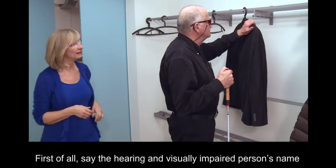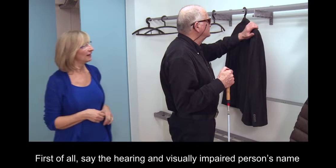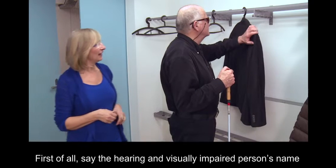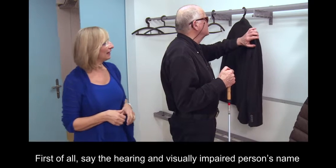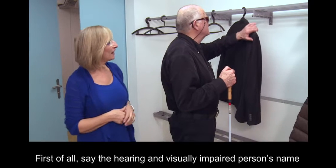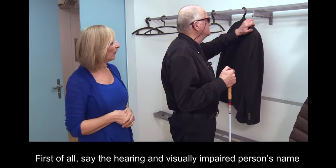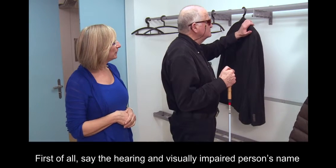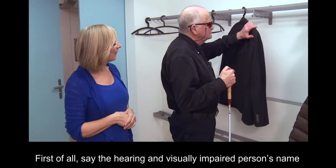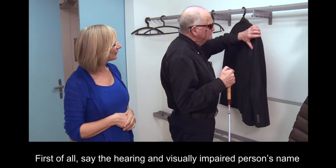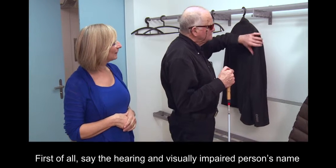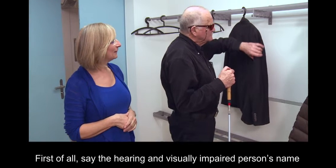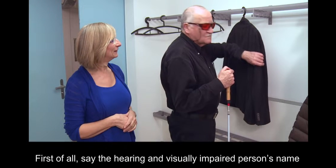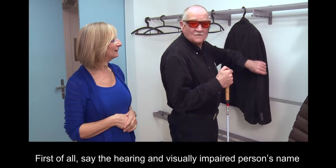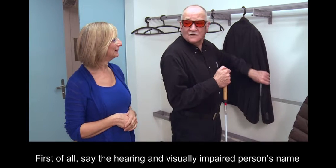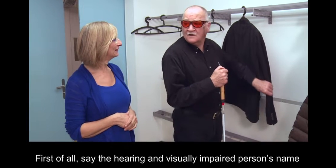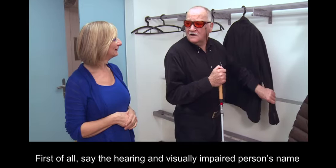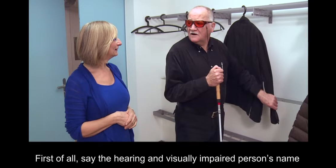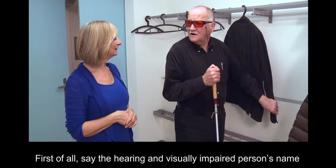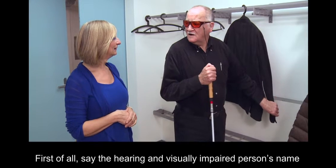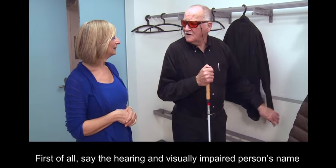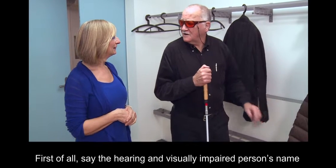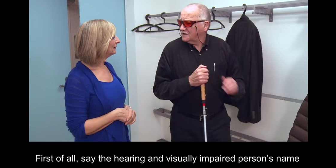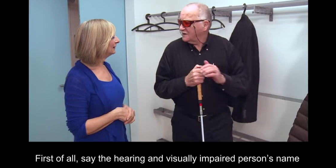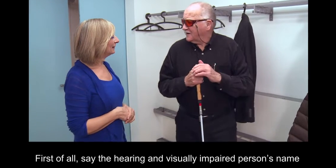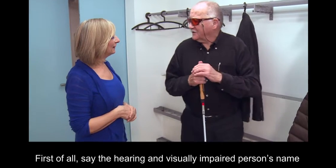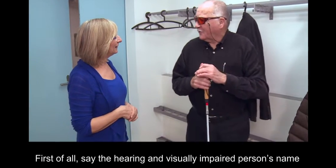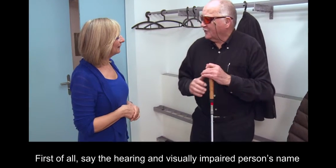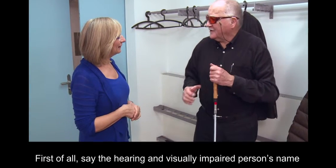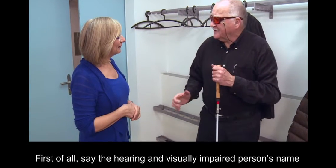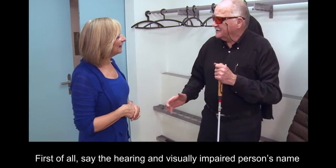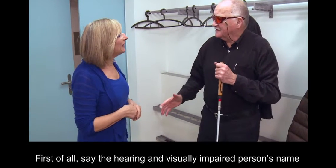First of all, say the hearing and visually impaired person's name at a normal volume.